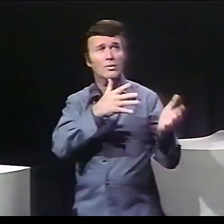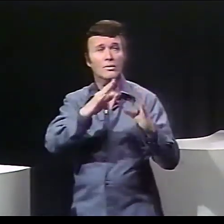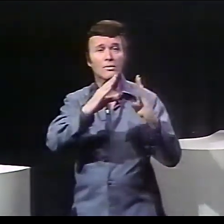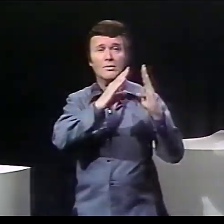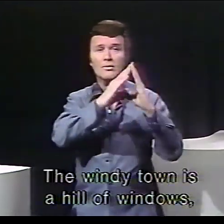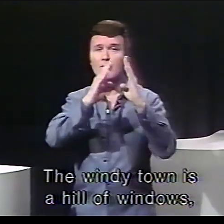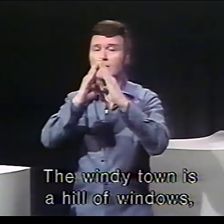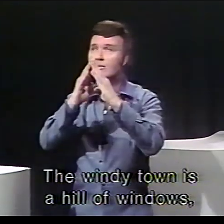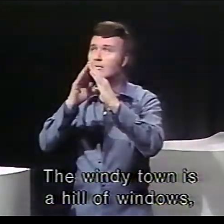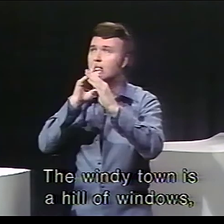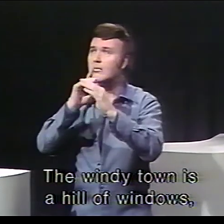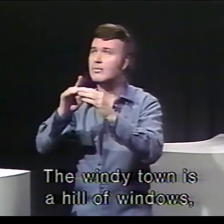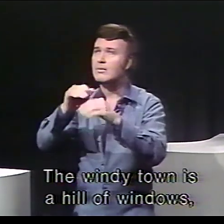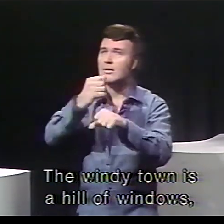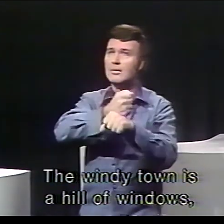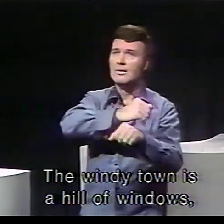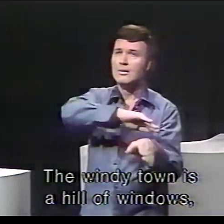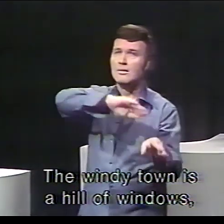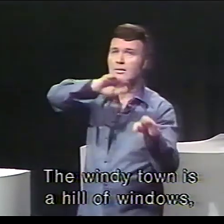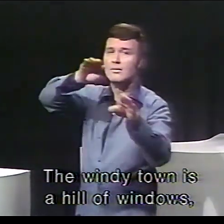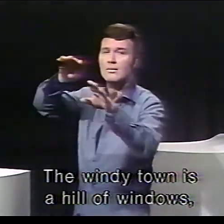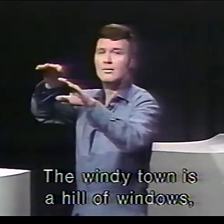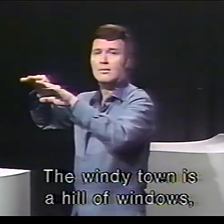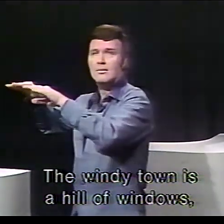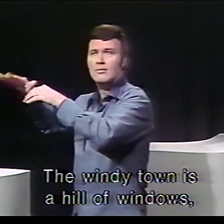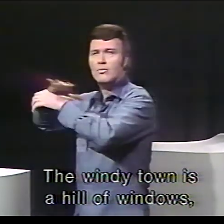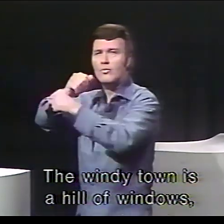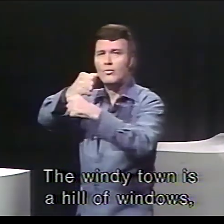The windy town is a hill of windows,